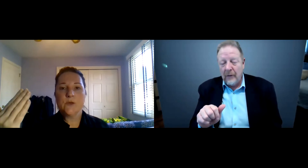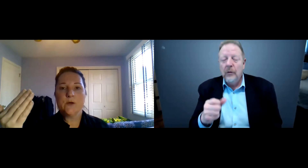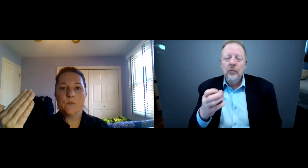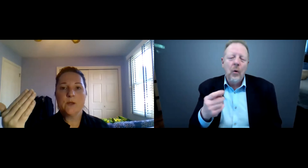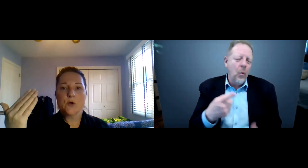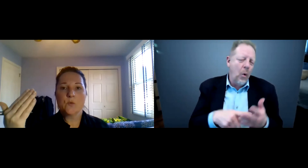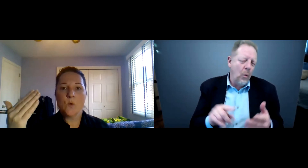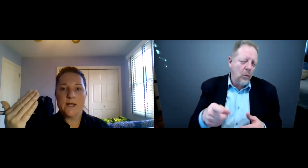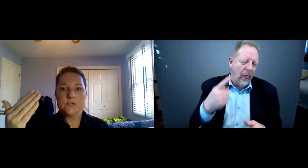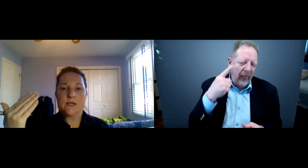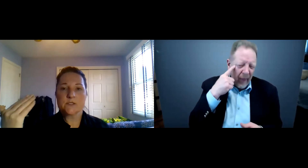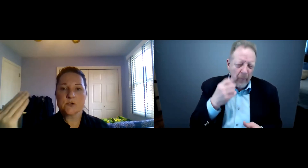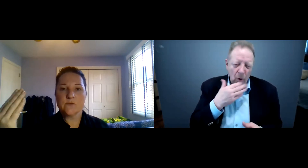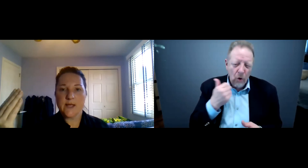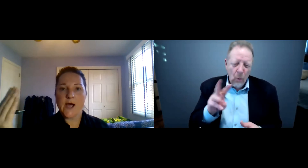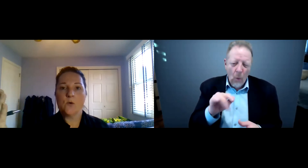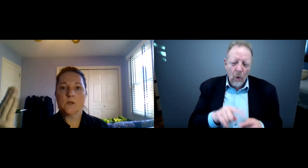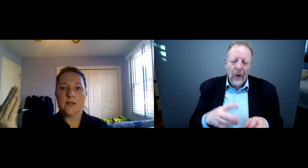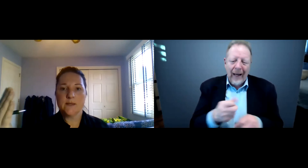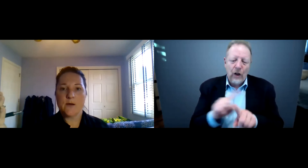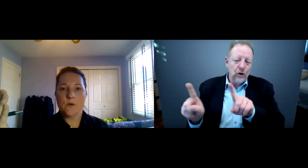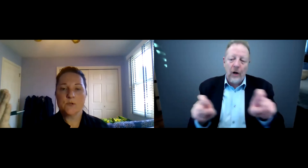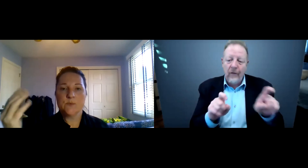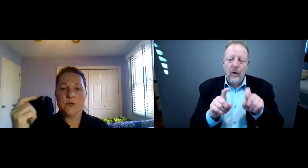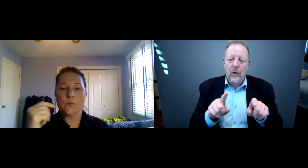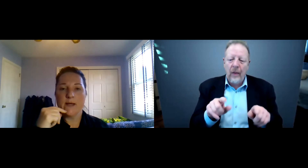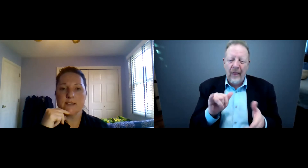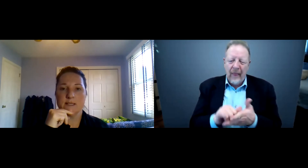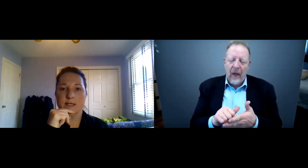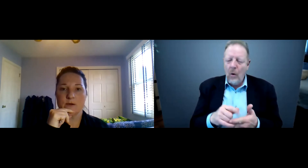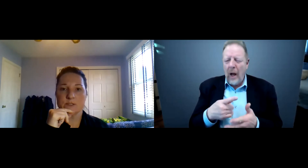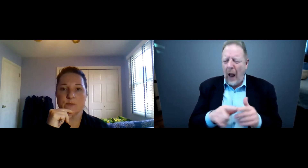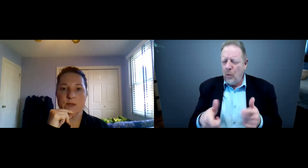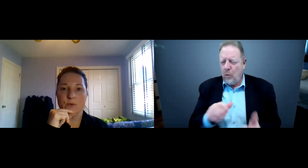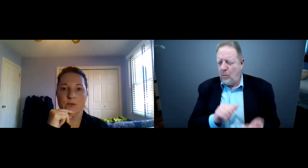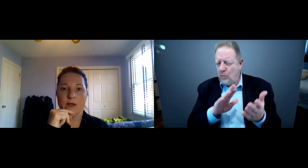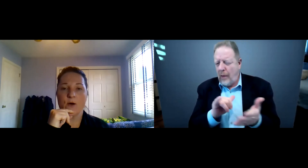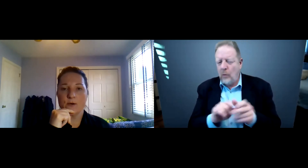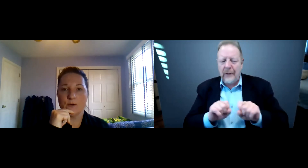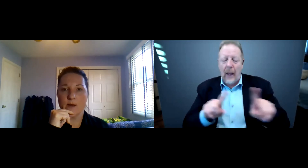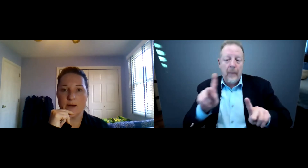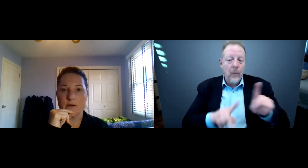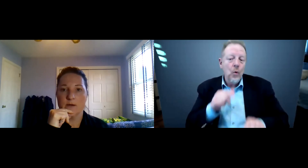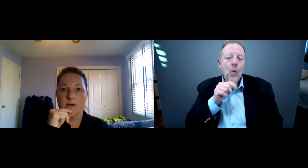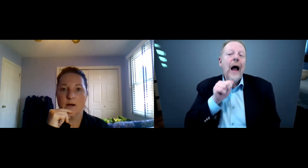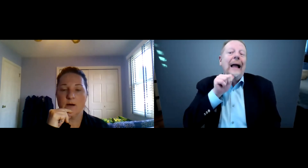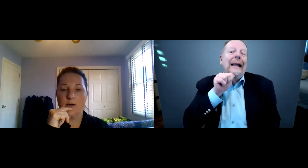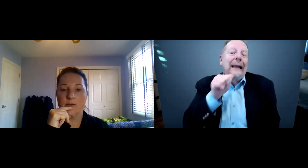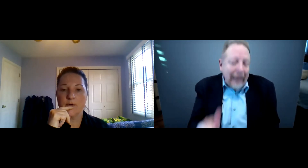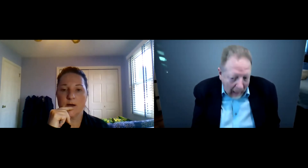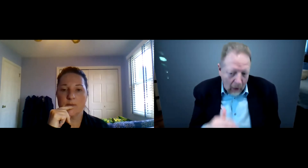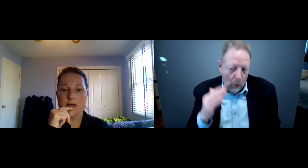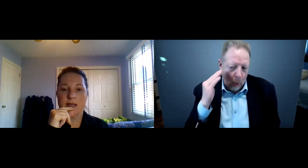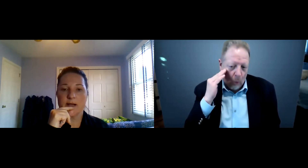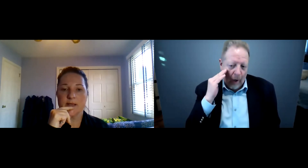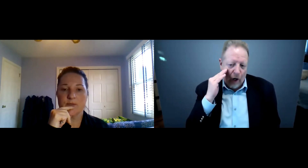would you think would be a good way to get a survey out like that? What would be your way to get that out to the people that aren't aware